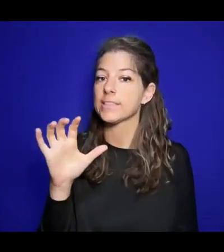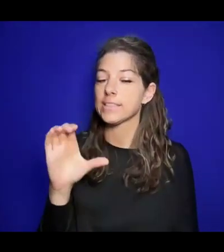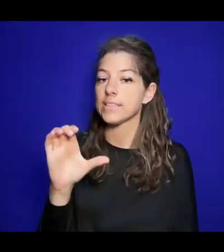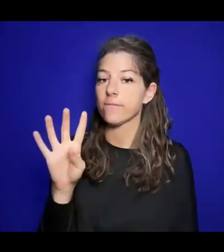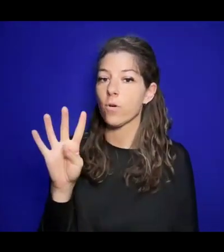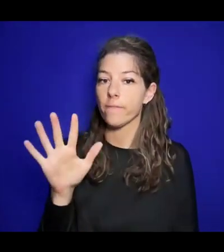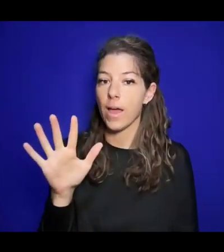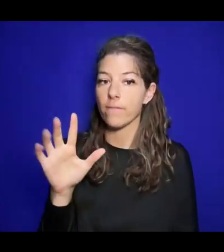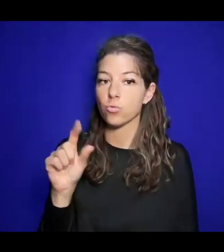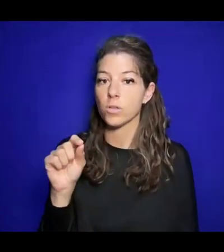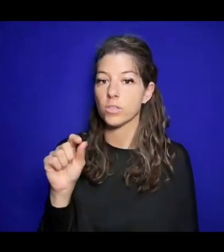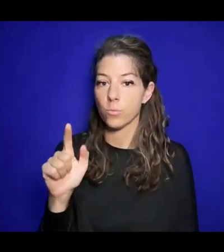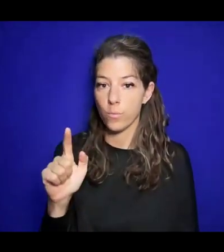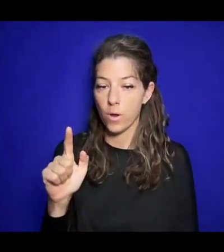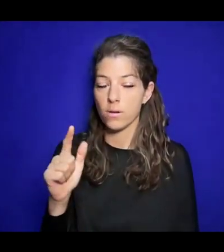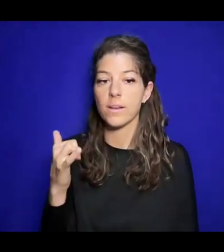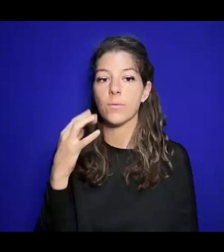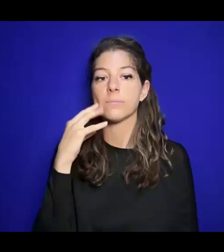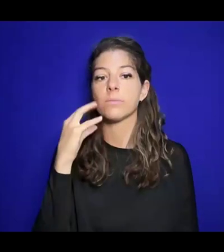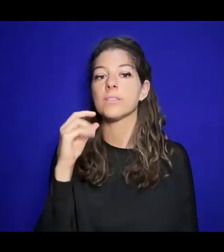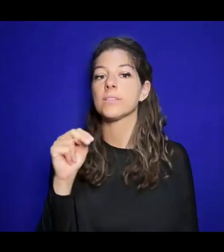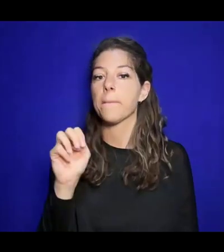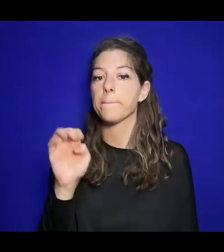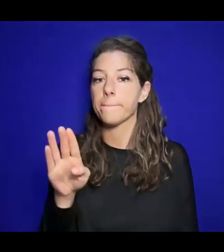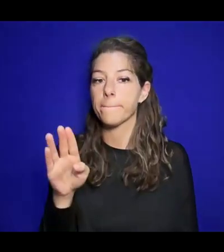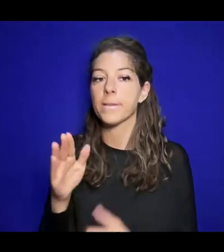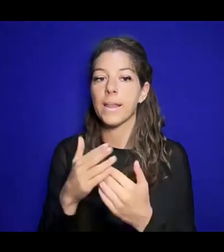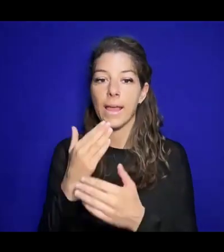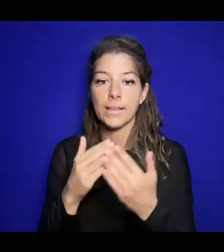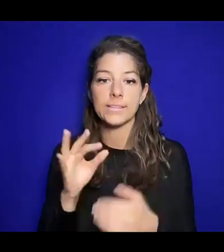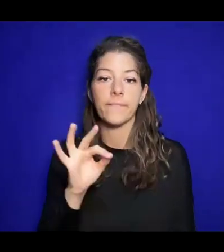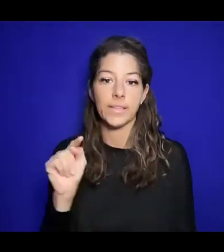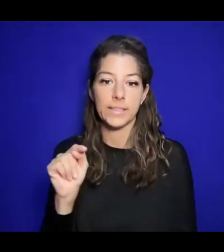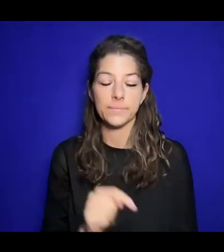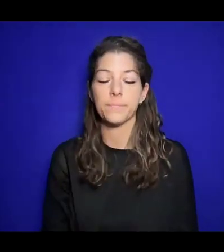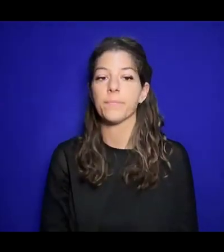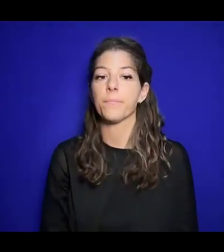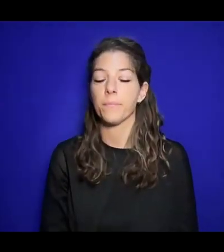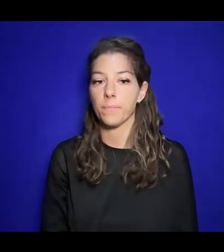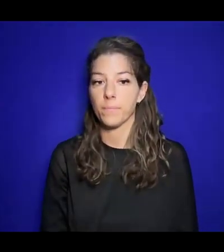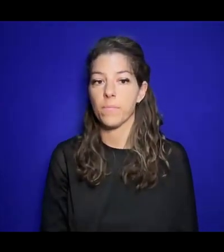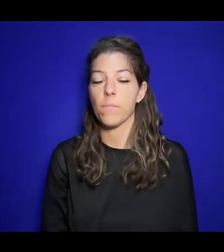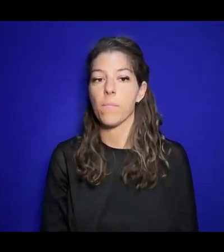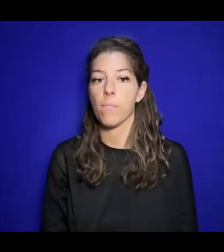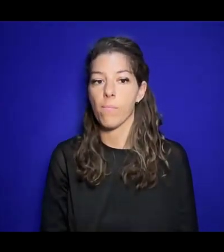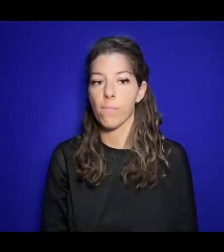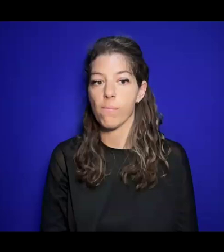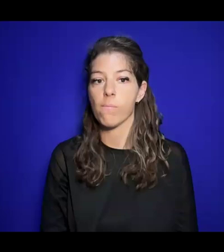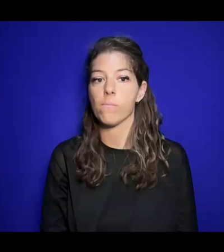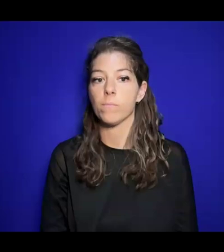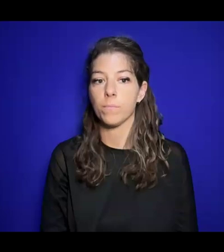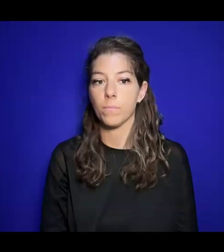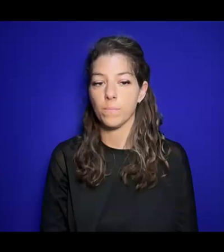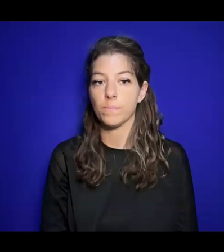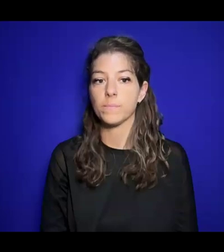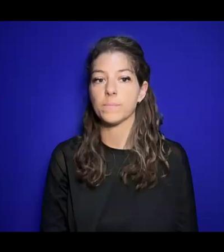2021. Now they're experiencing numbness in their hands and feet. So, if you had spine surgery, it